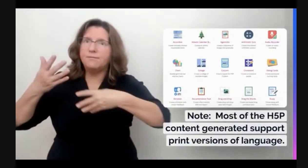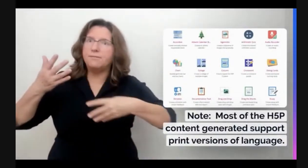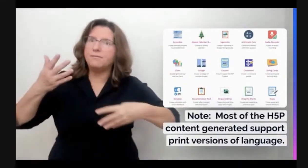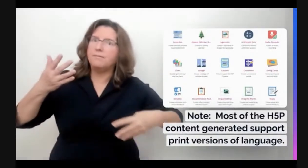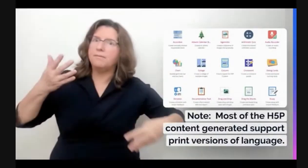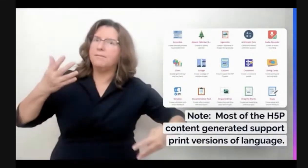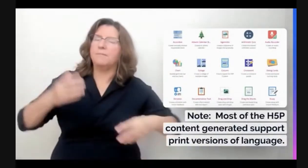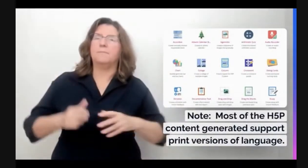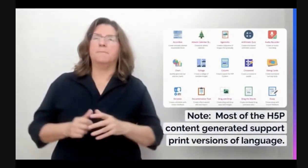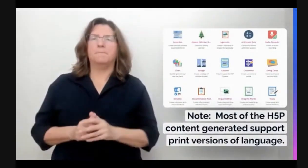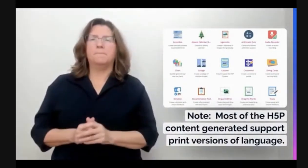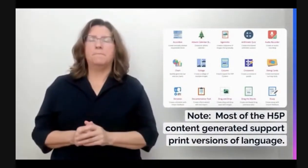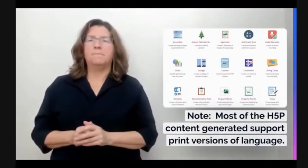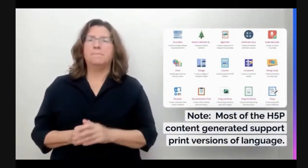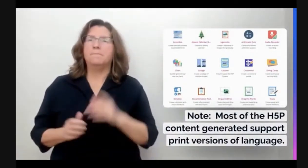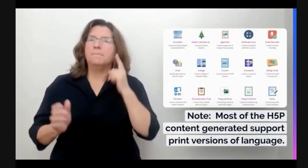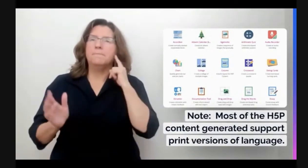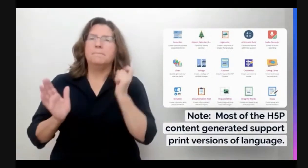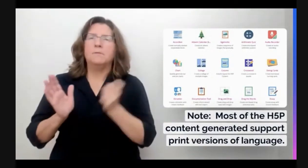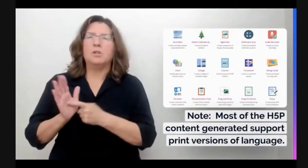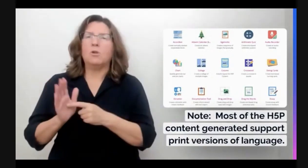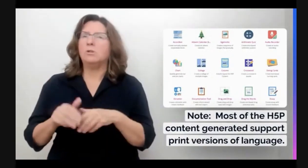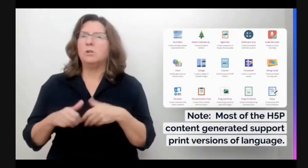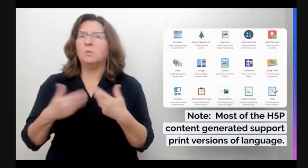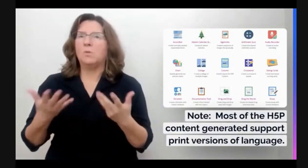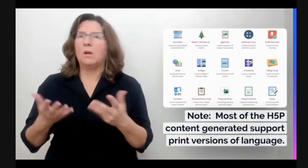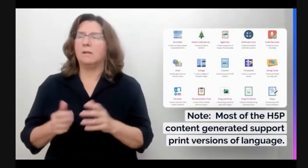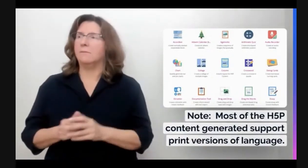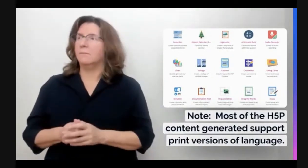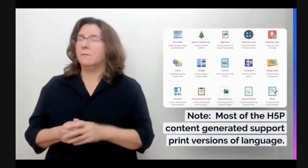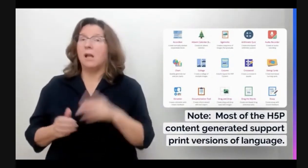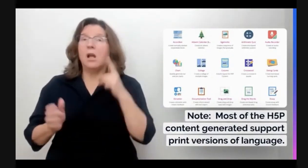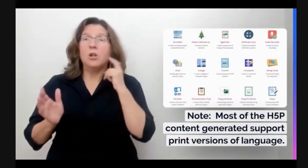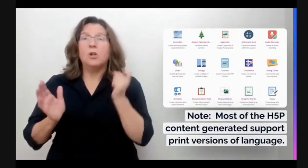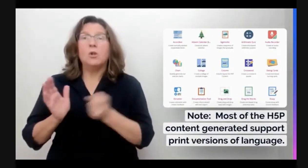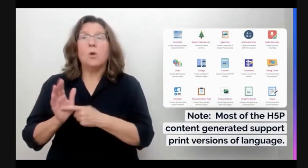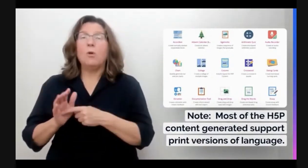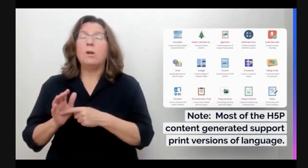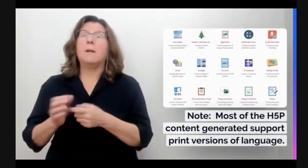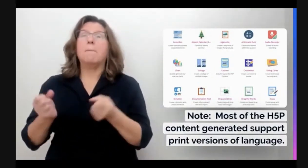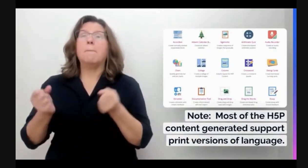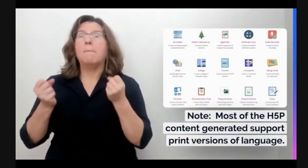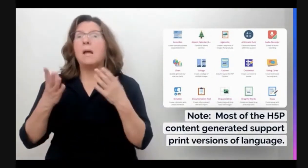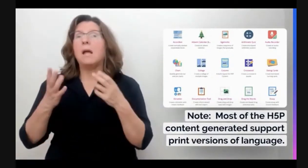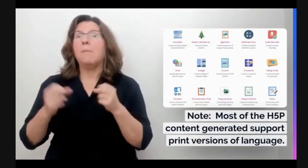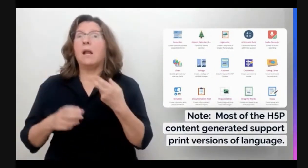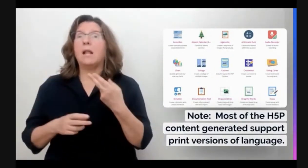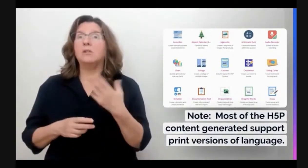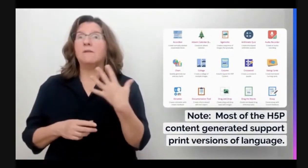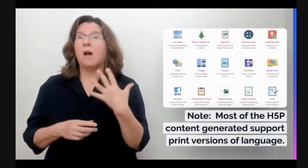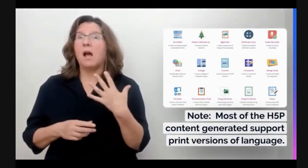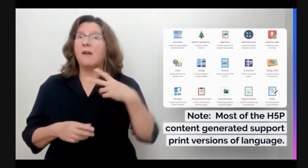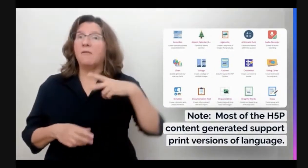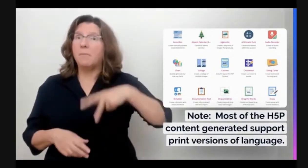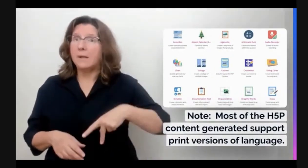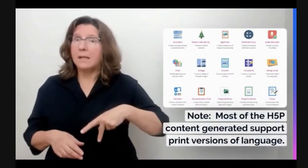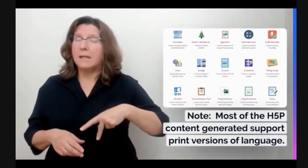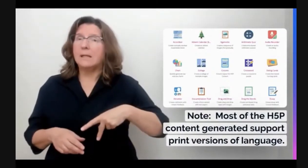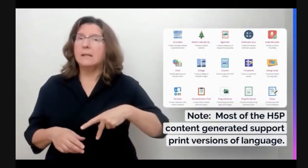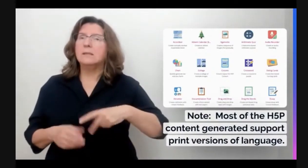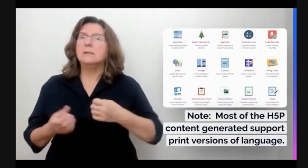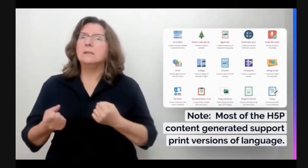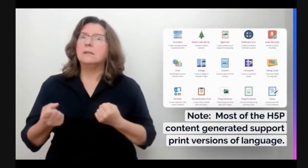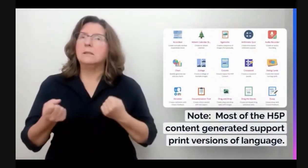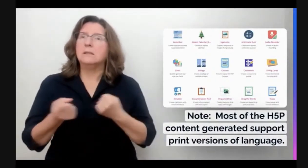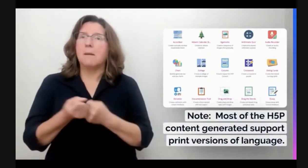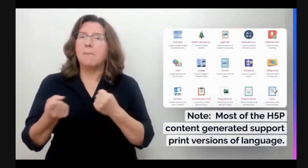I was able to design a number of activities using H5P tools, as you've seen. But I